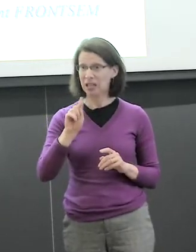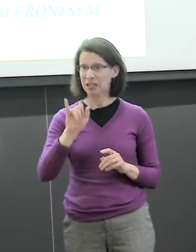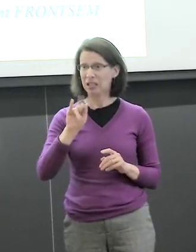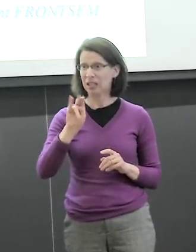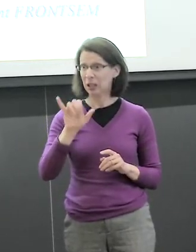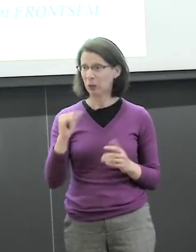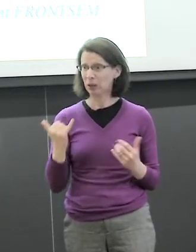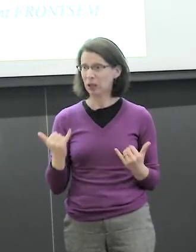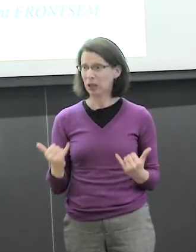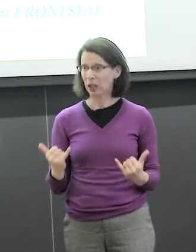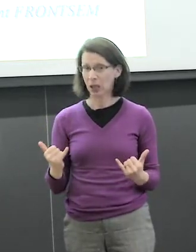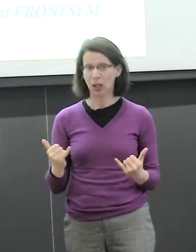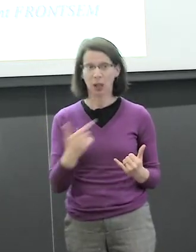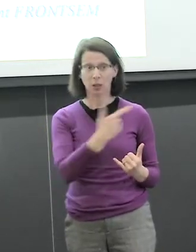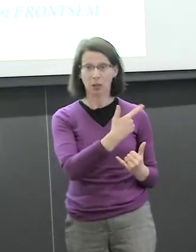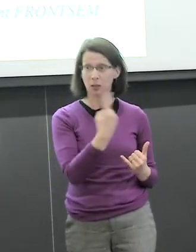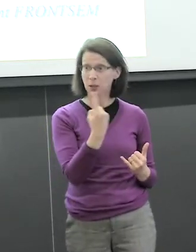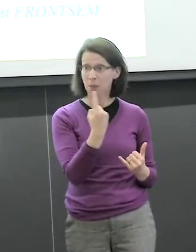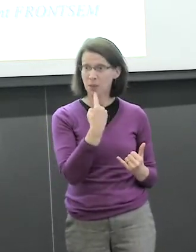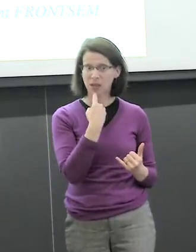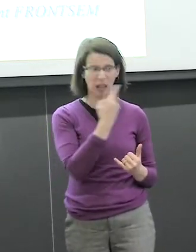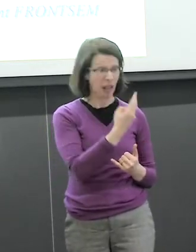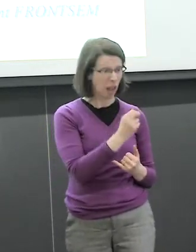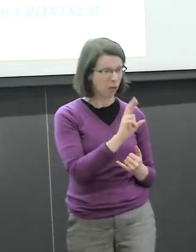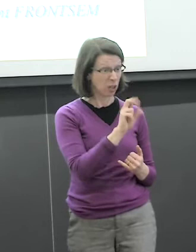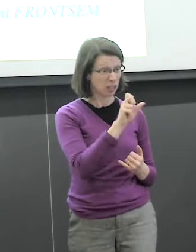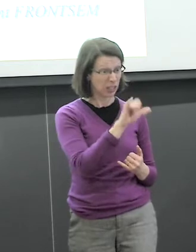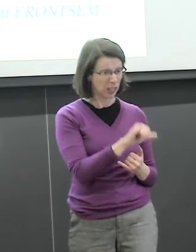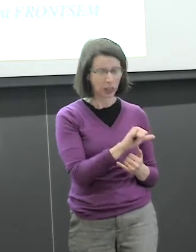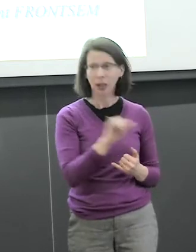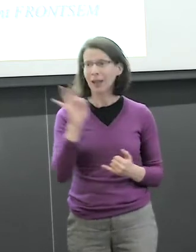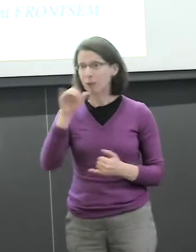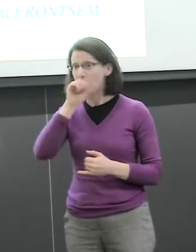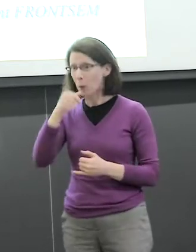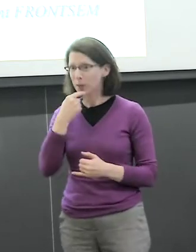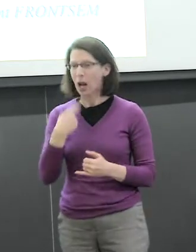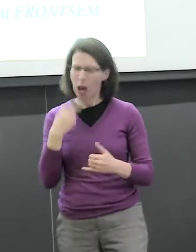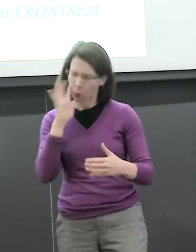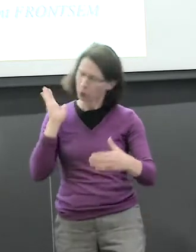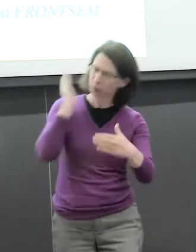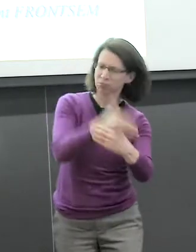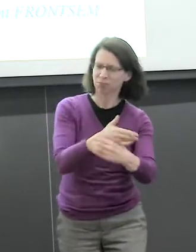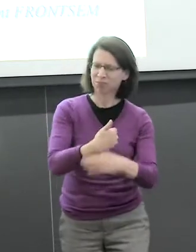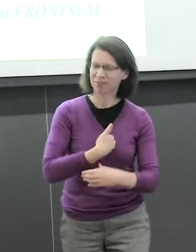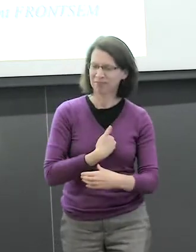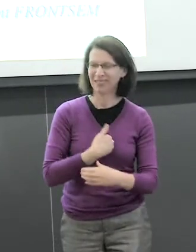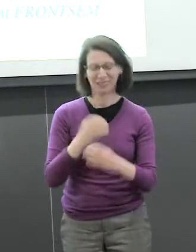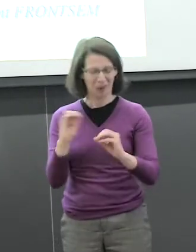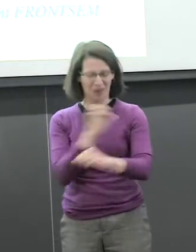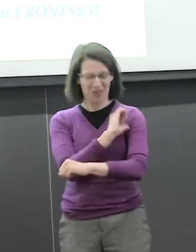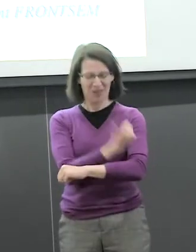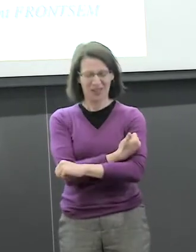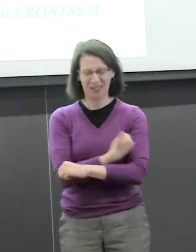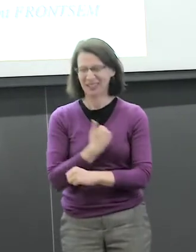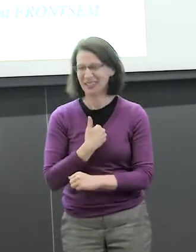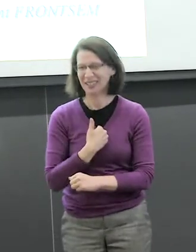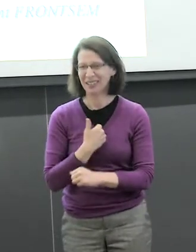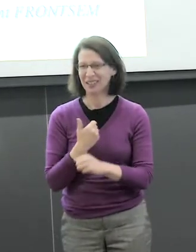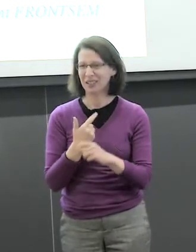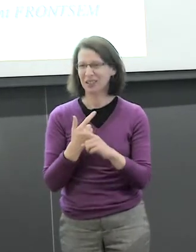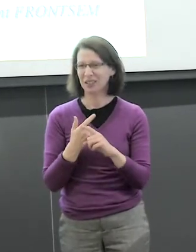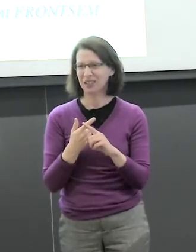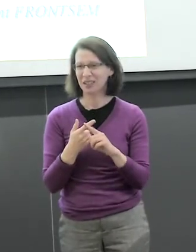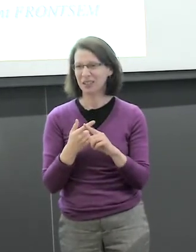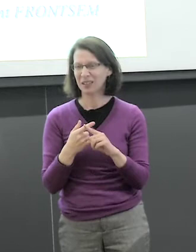I would try to intercede with the current Pope, not out of any authority, just for